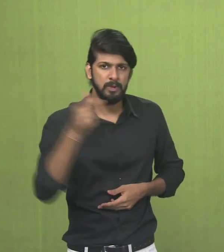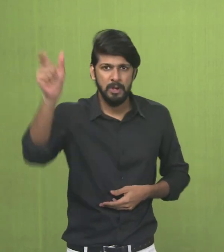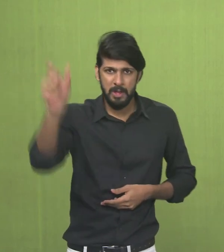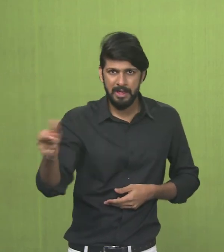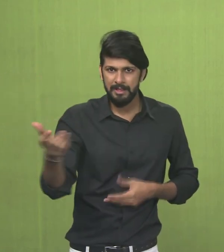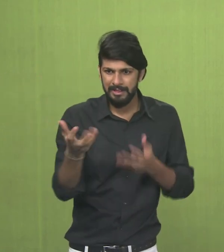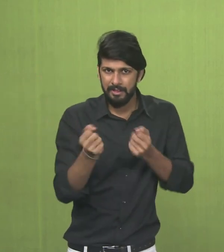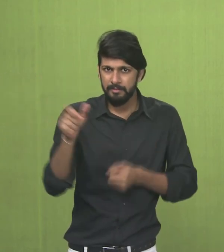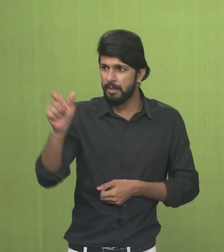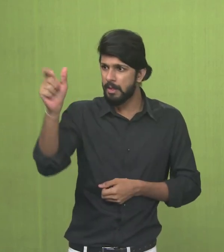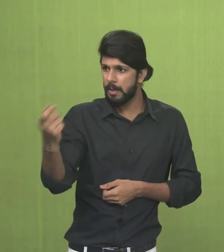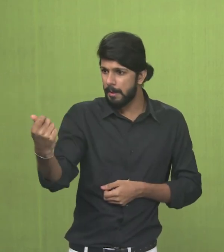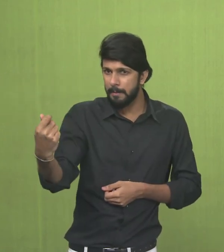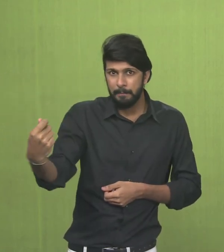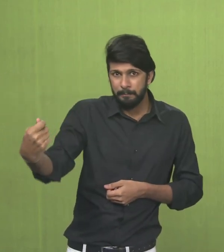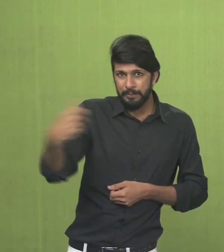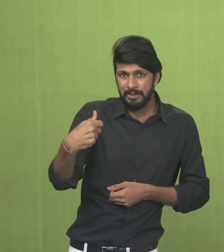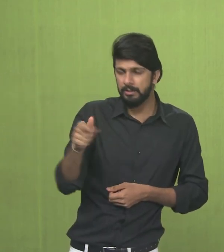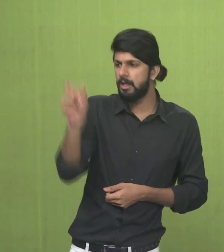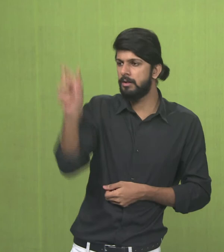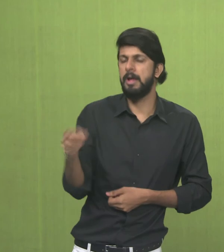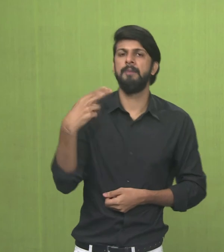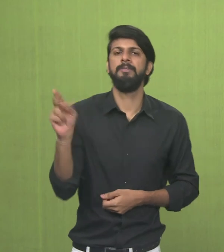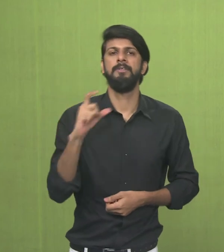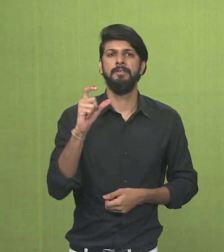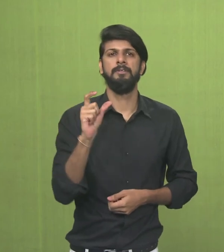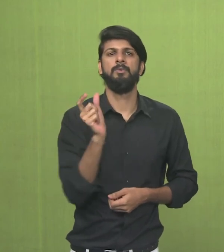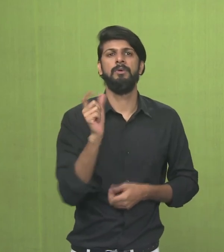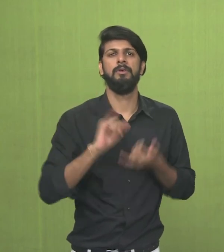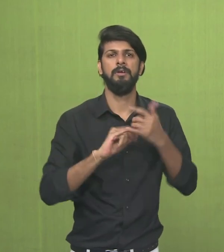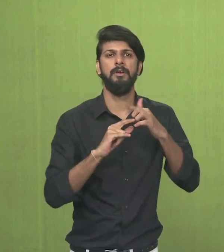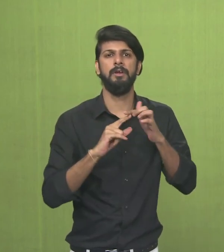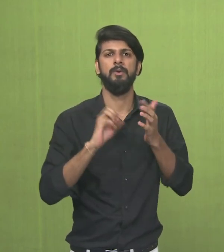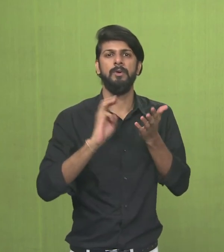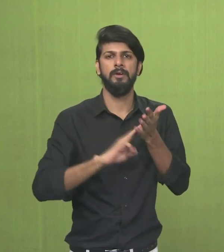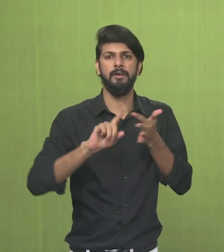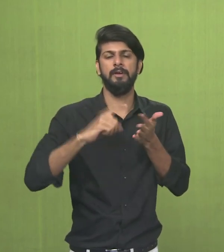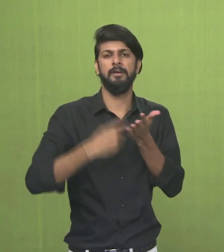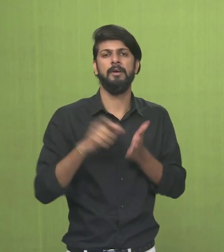and wants to buy vegetables, the person who pays is called the